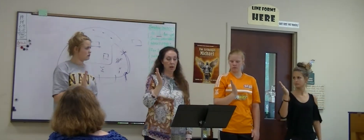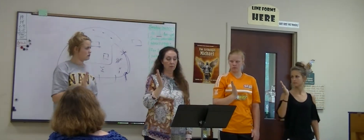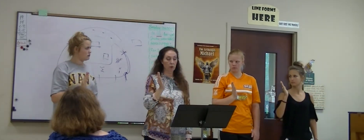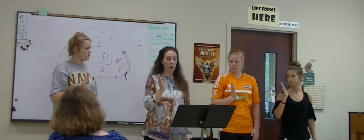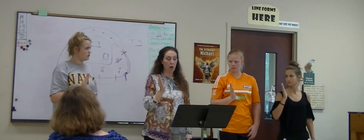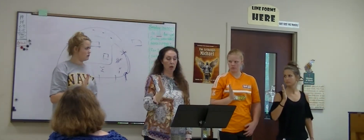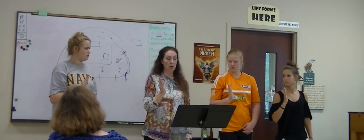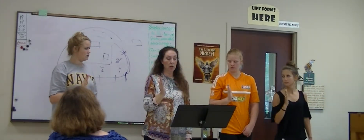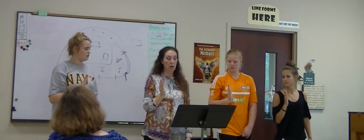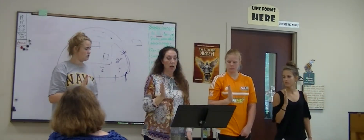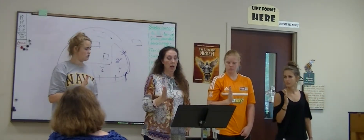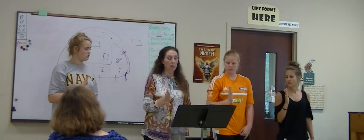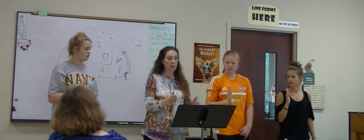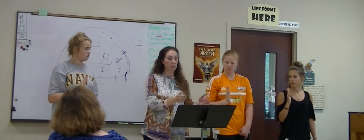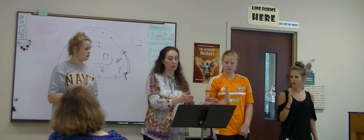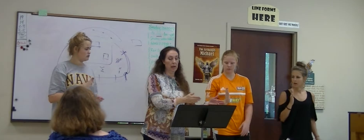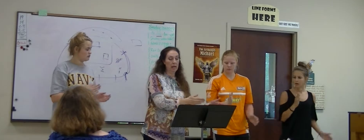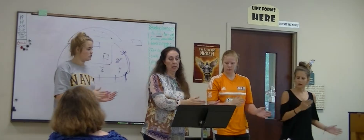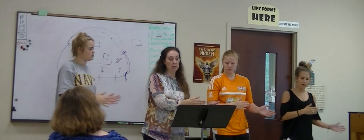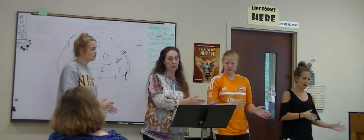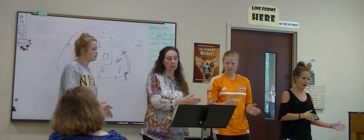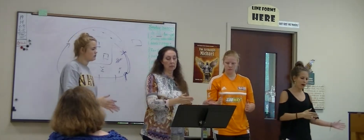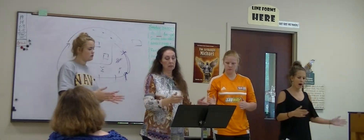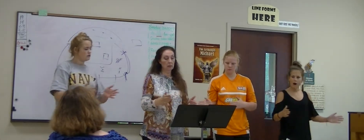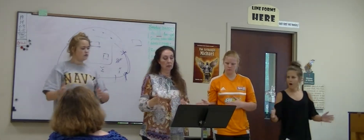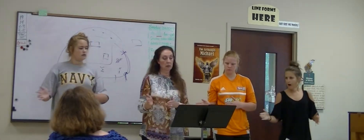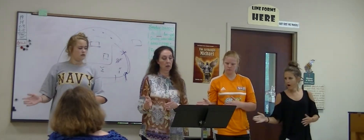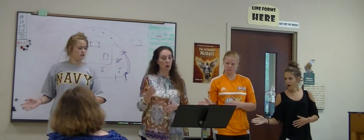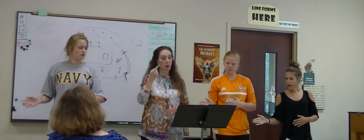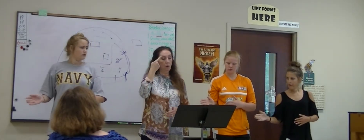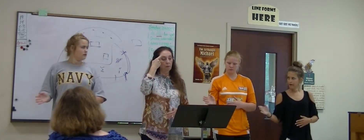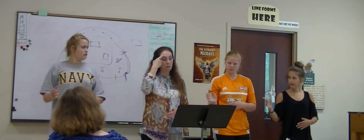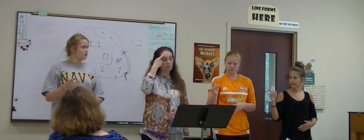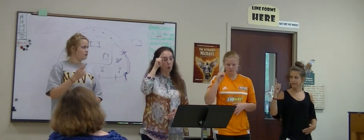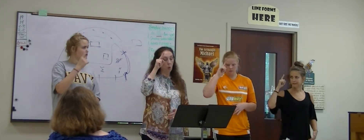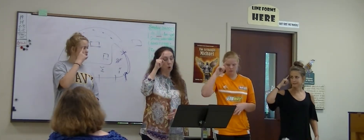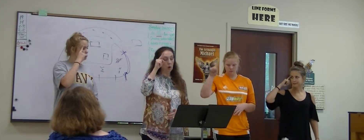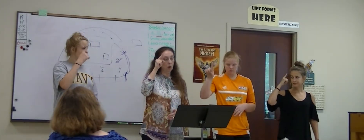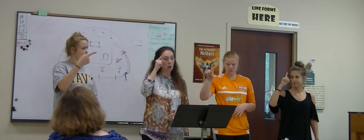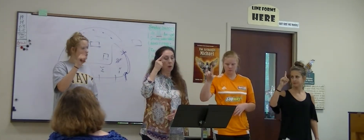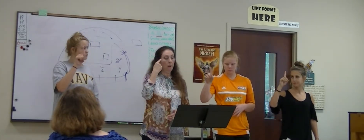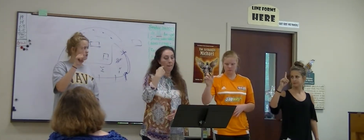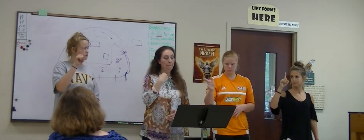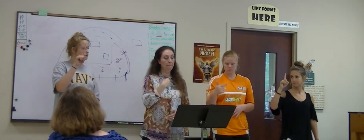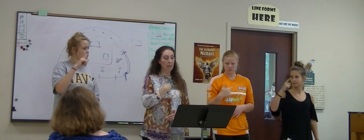for God. And then plans for me.